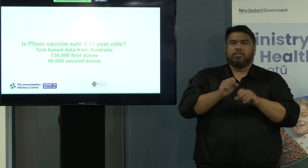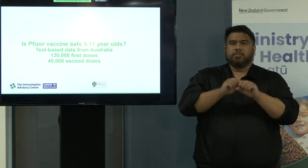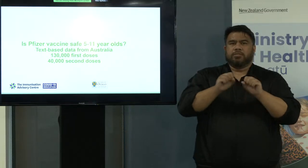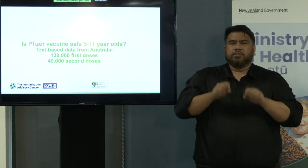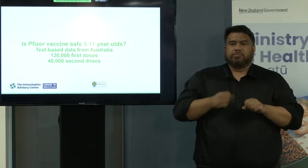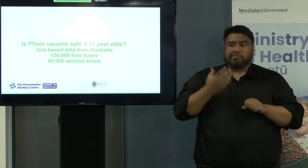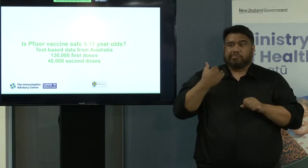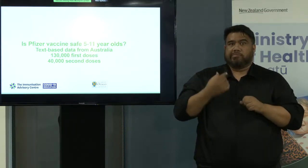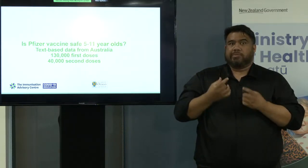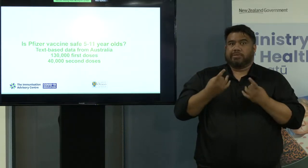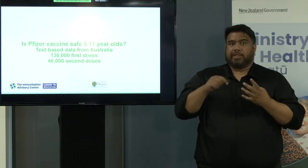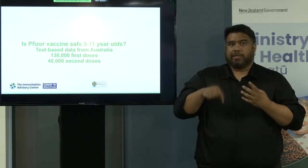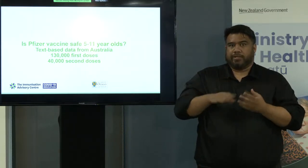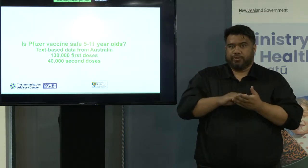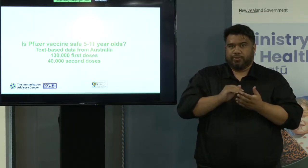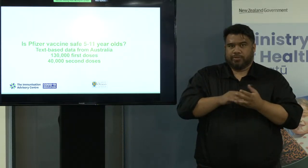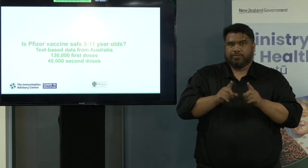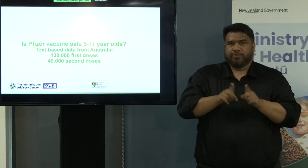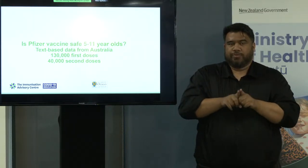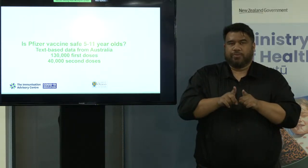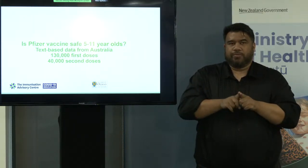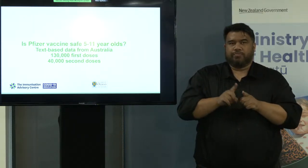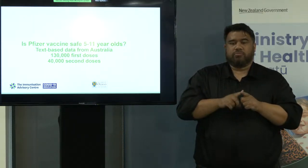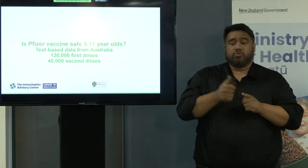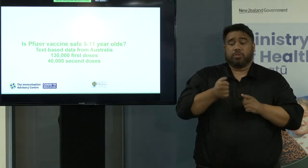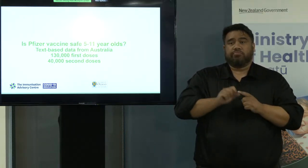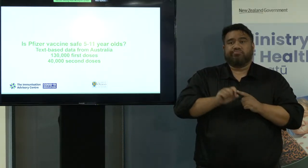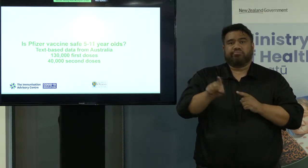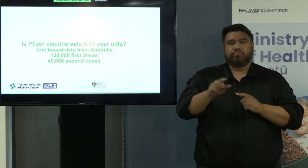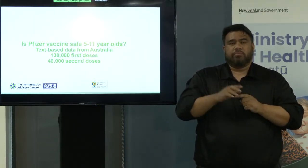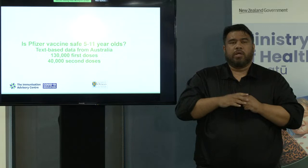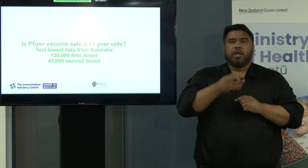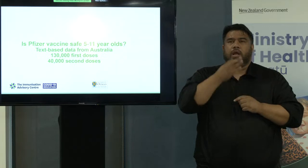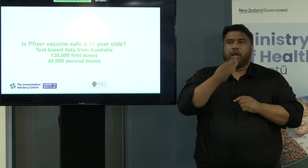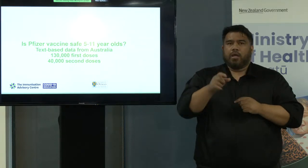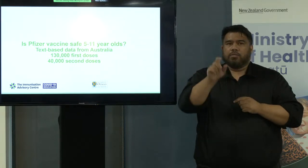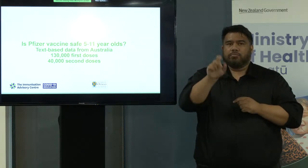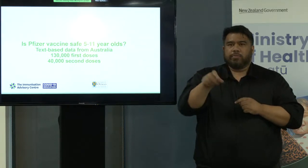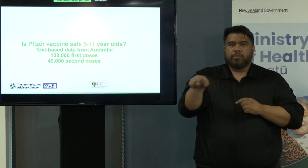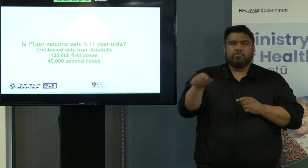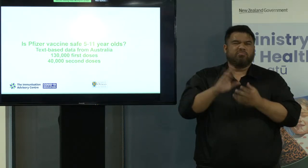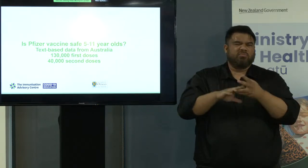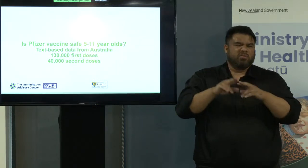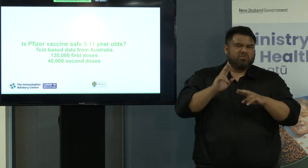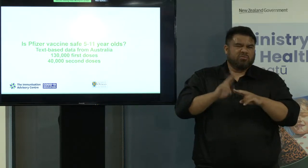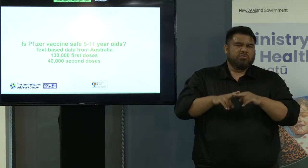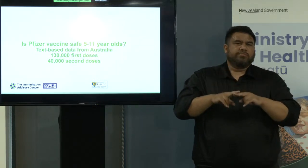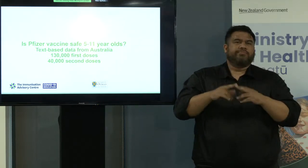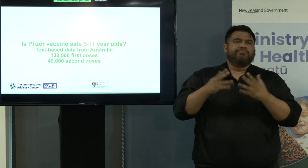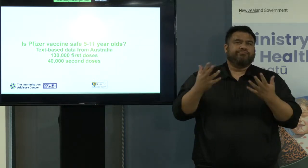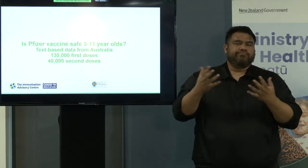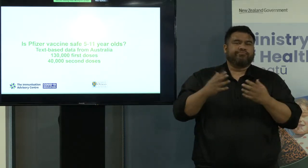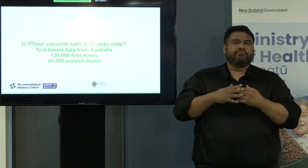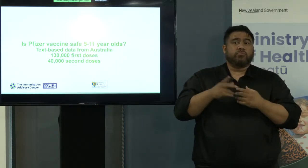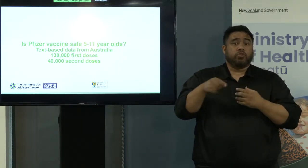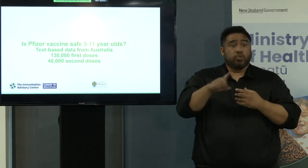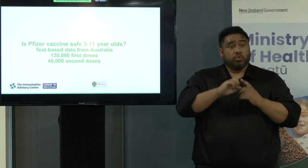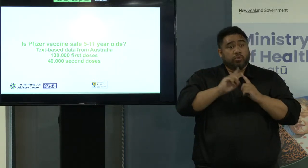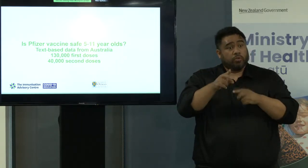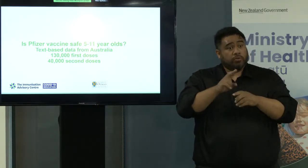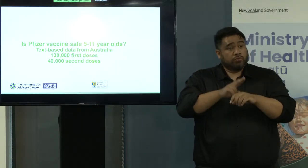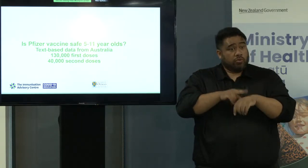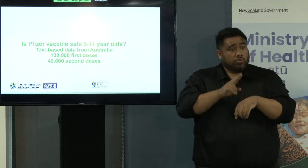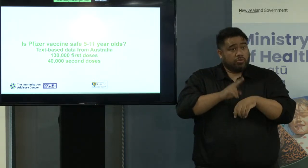well, where they ask people, and in this case parents, going to GPs